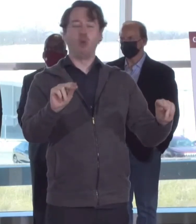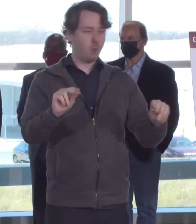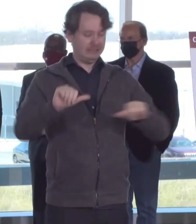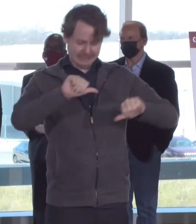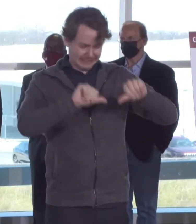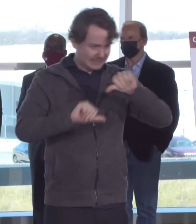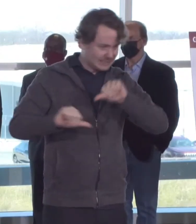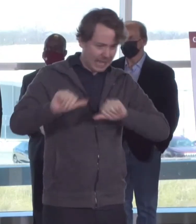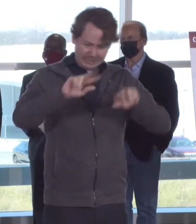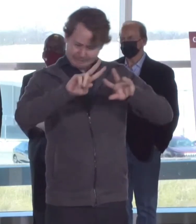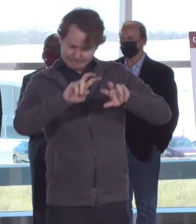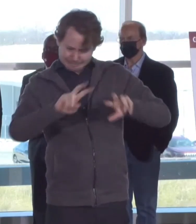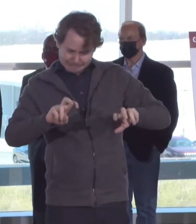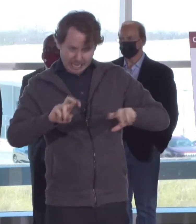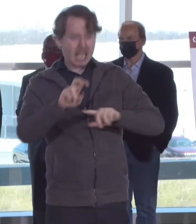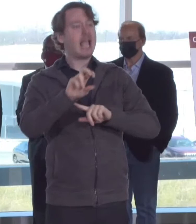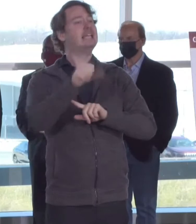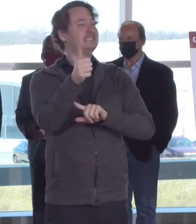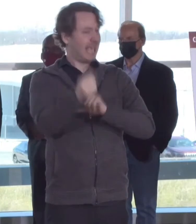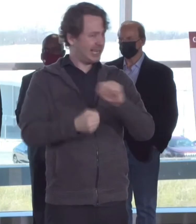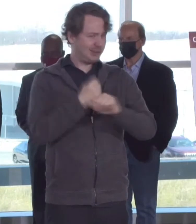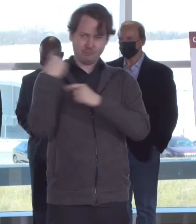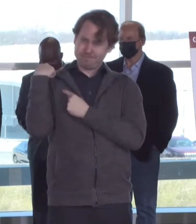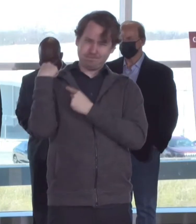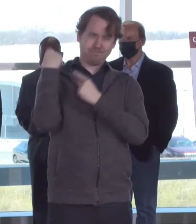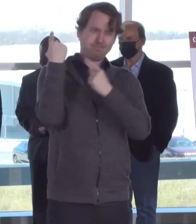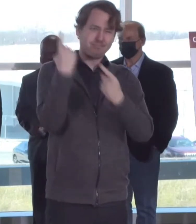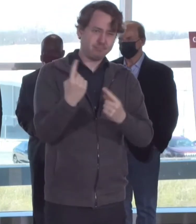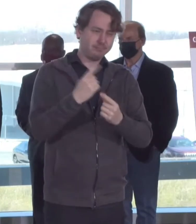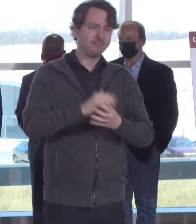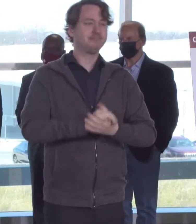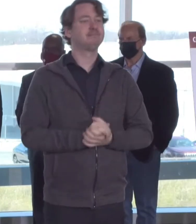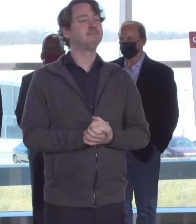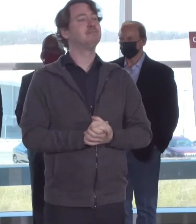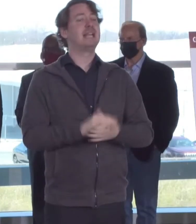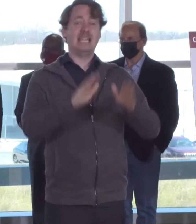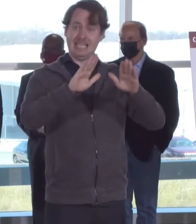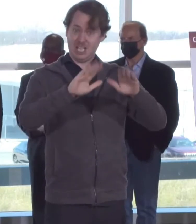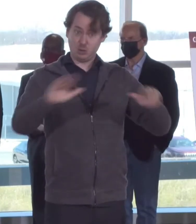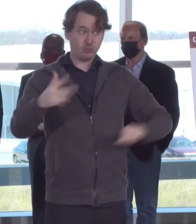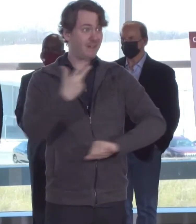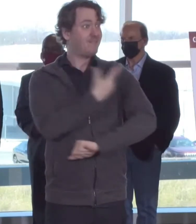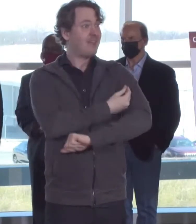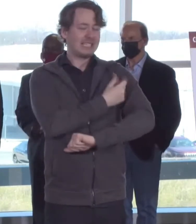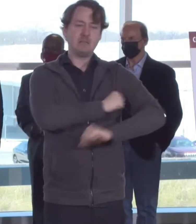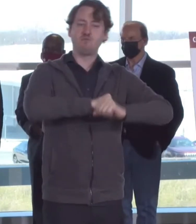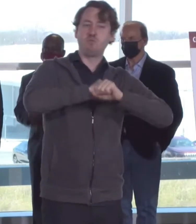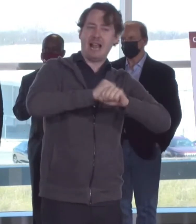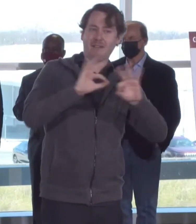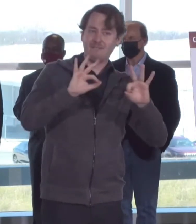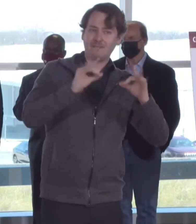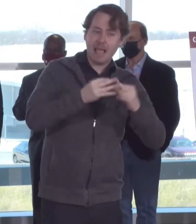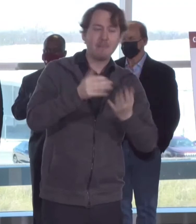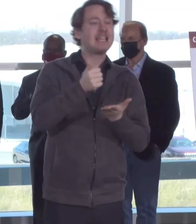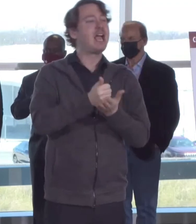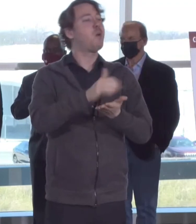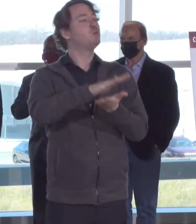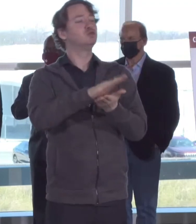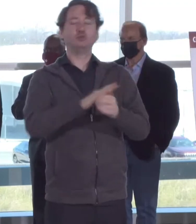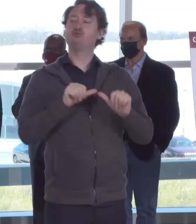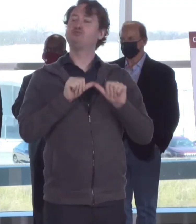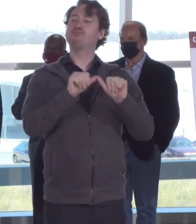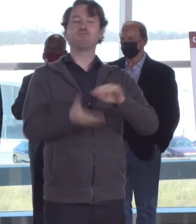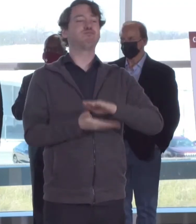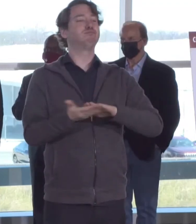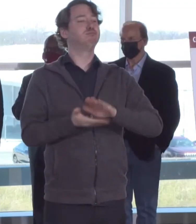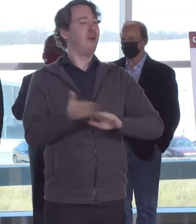decade. By having your children vaccinated, you're not just protecting your family, you're helping schools stay open and